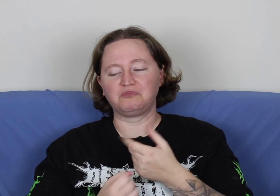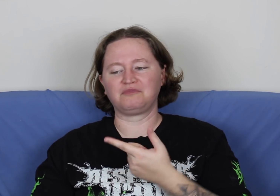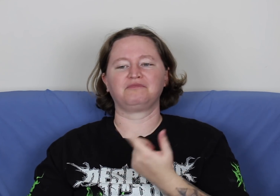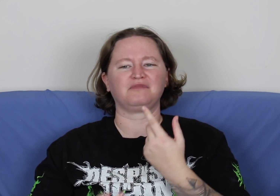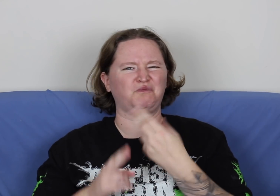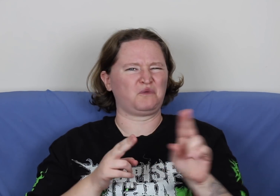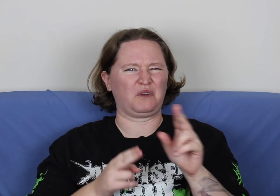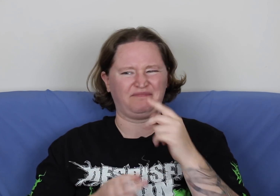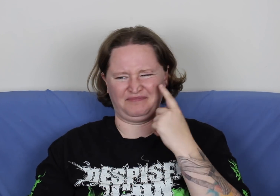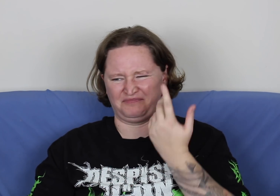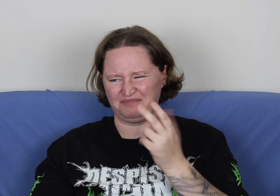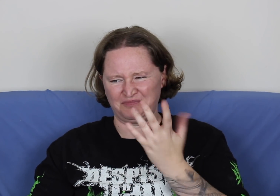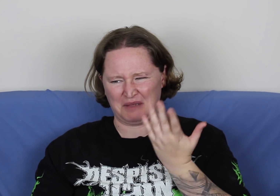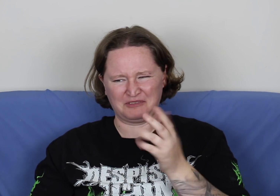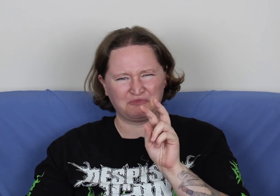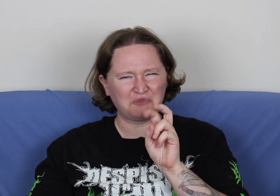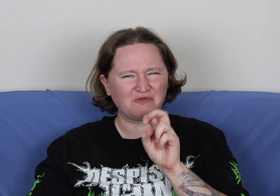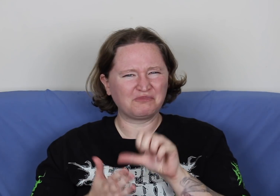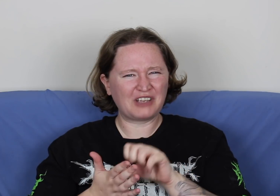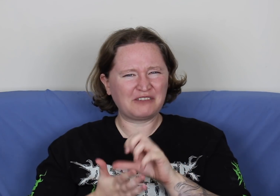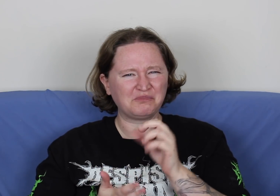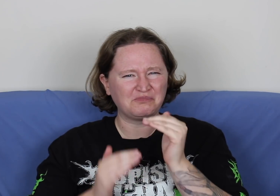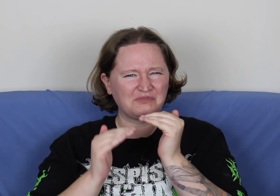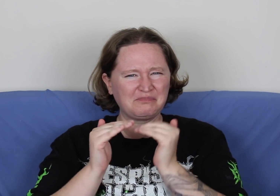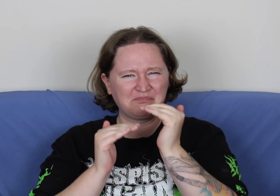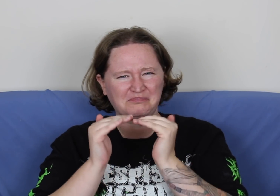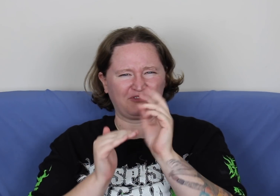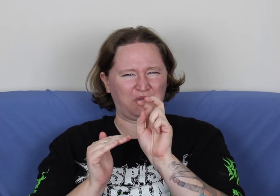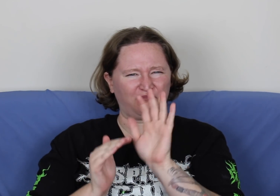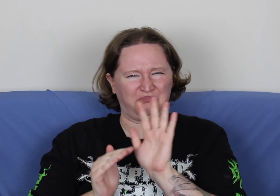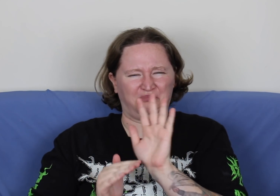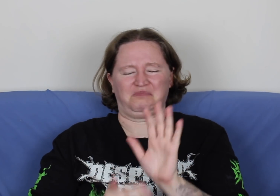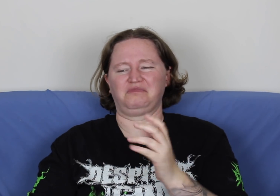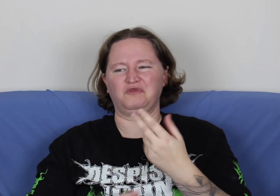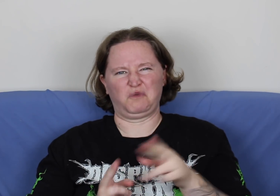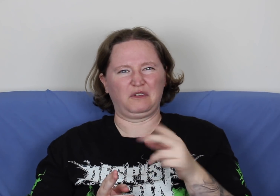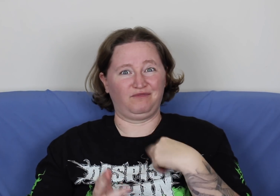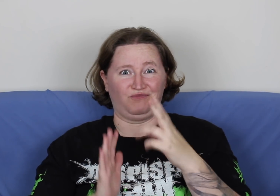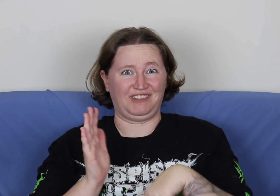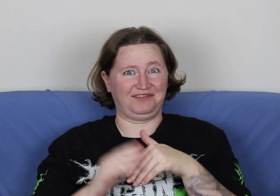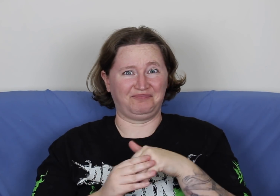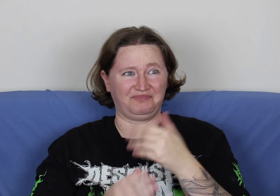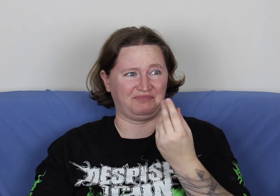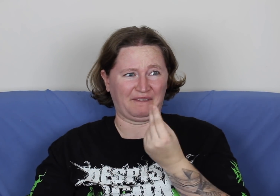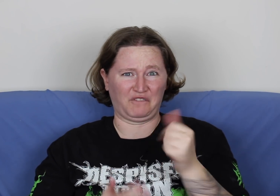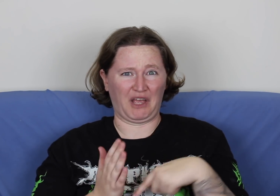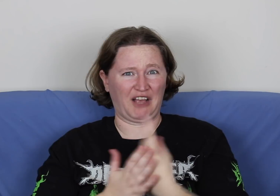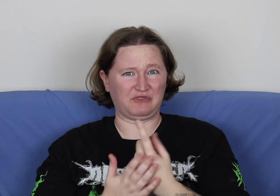So I got the book, and it's pretty short. It's somewhere around 200 pages. So I read it